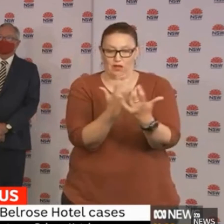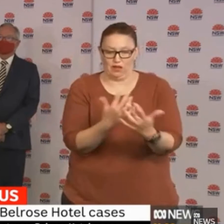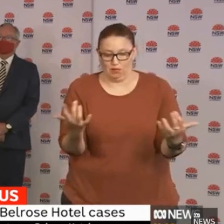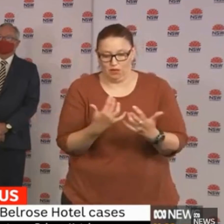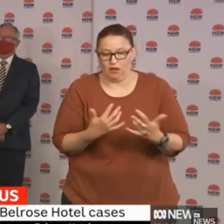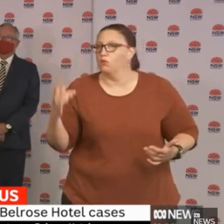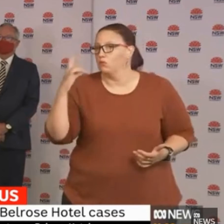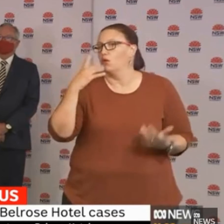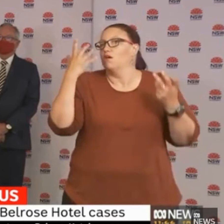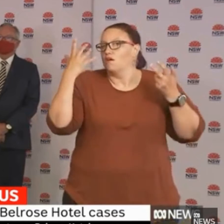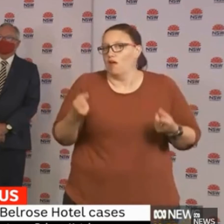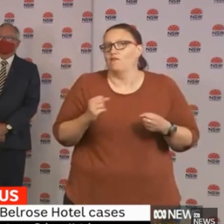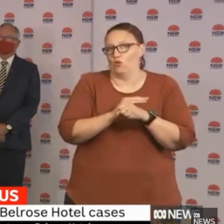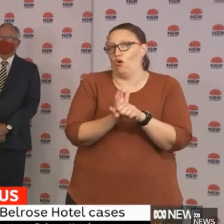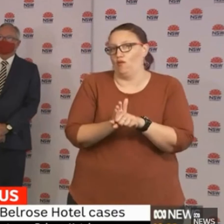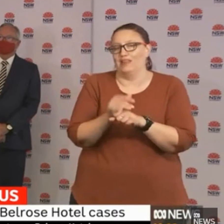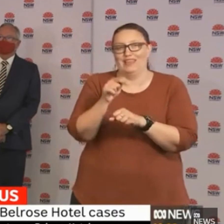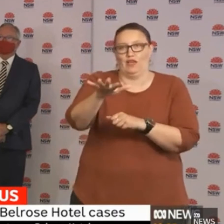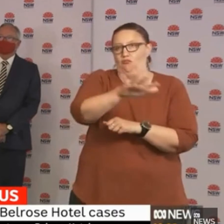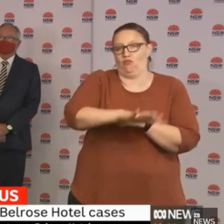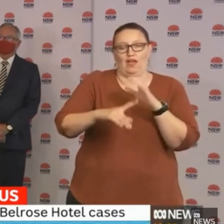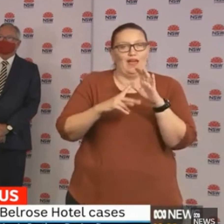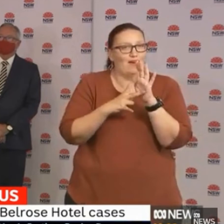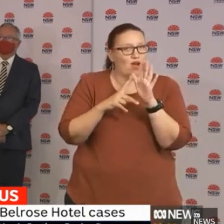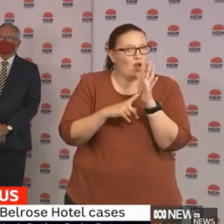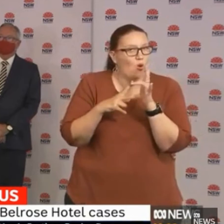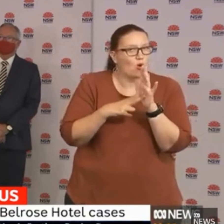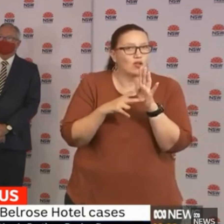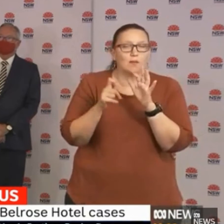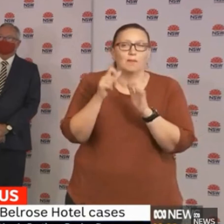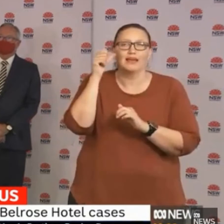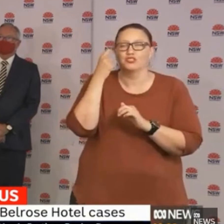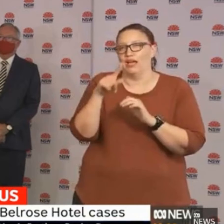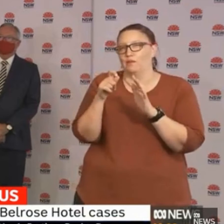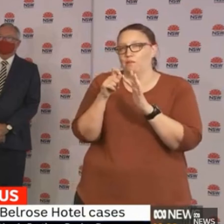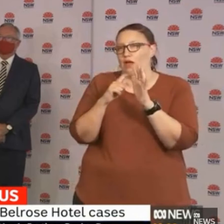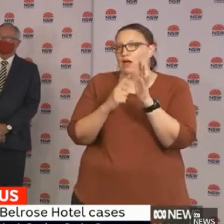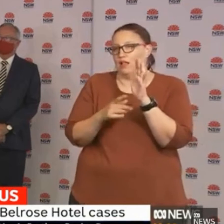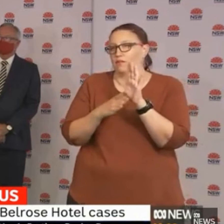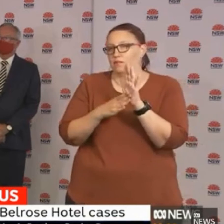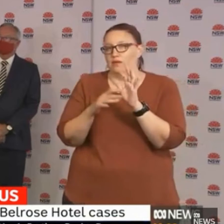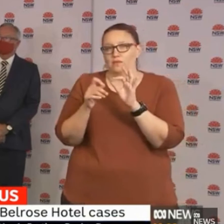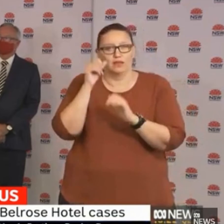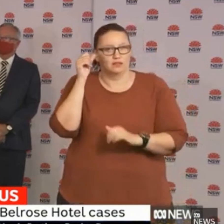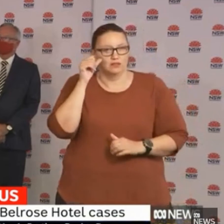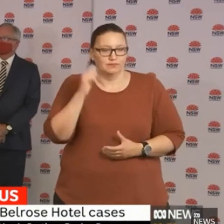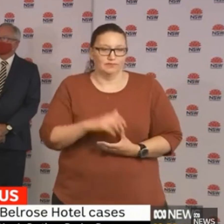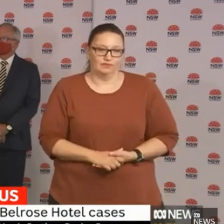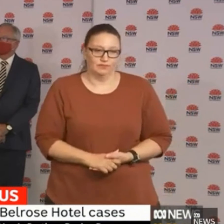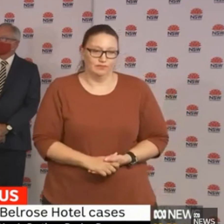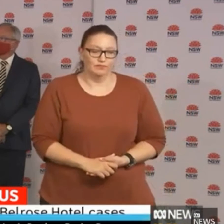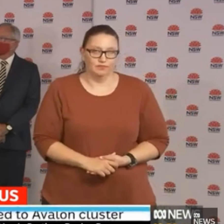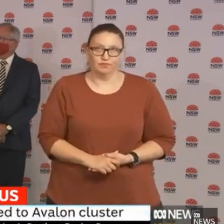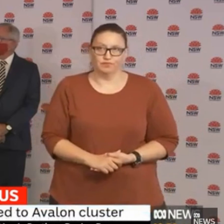numbers of people that were positive that were present in that area. Then there are cases that raise